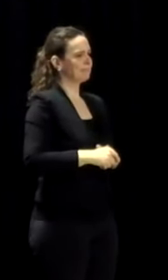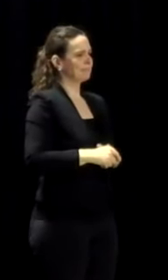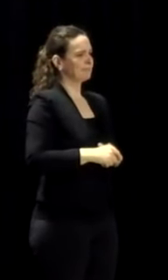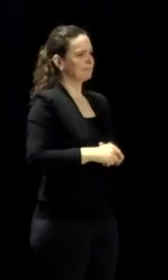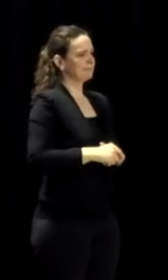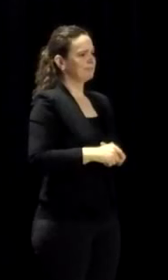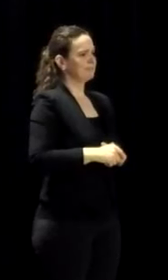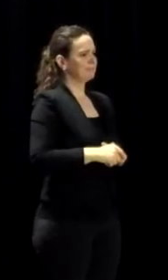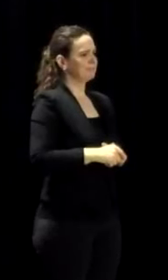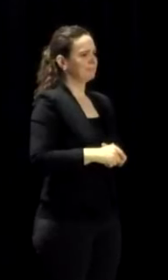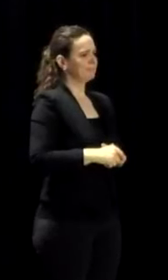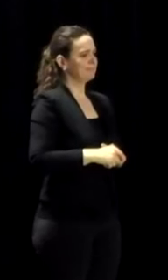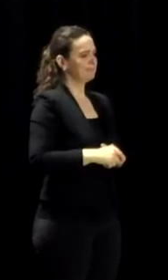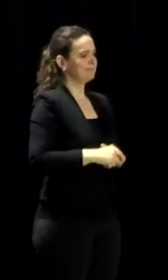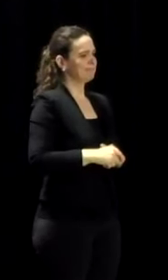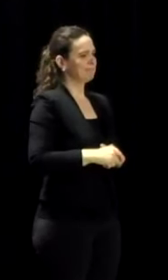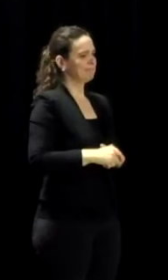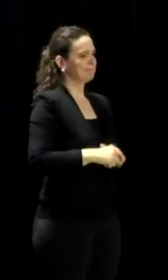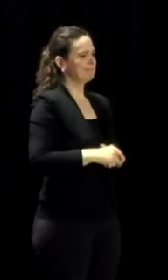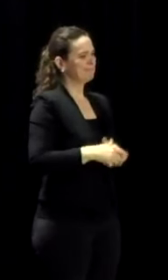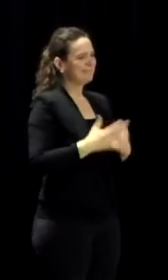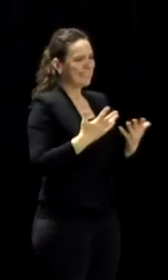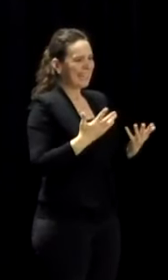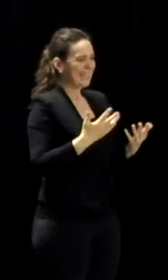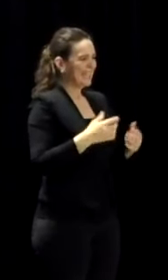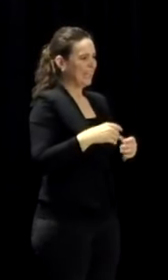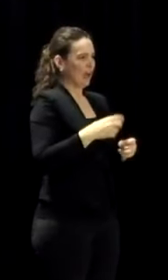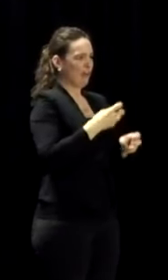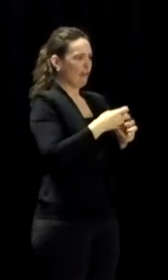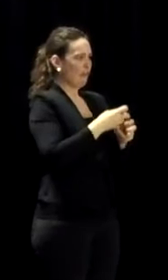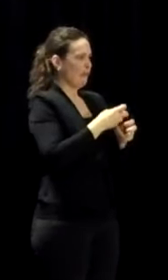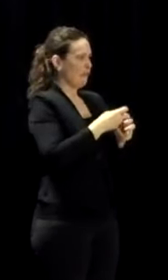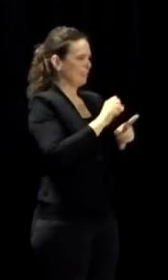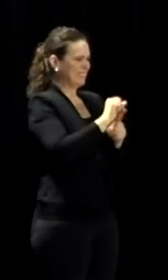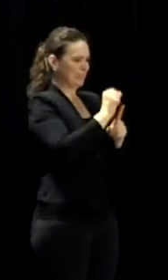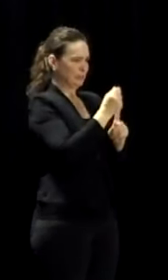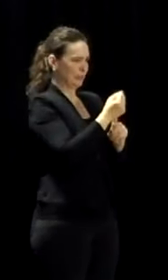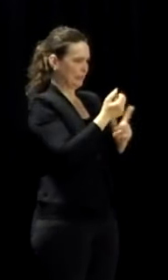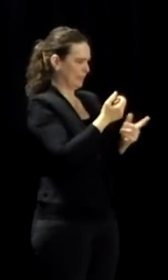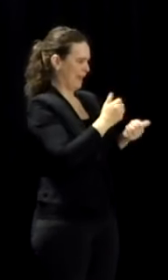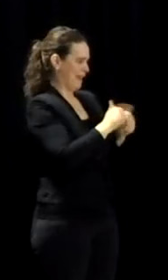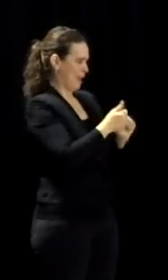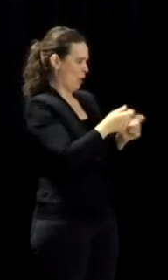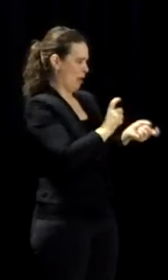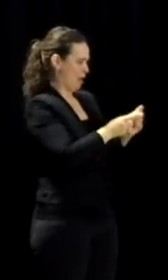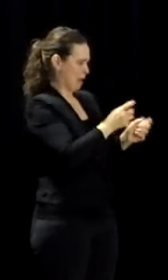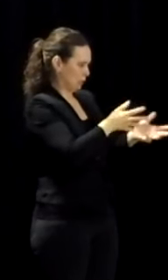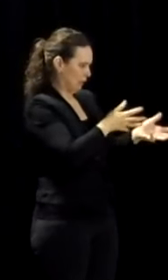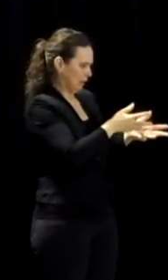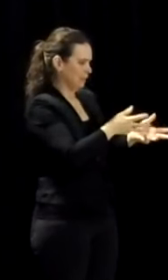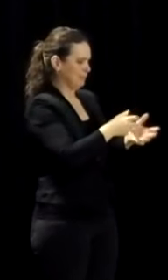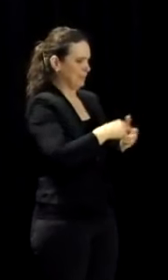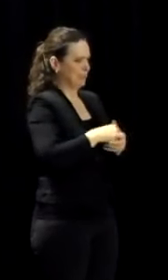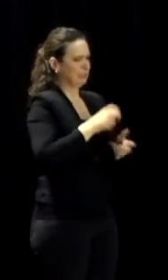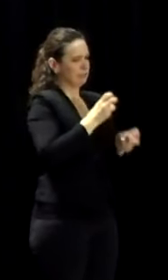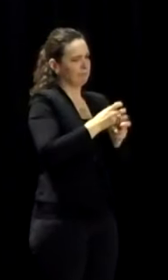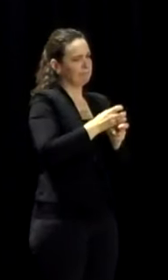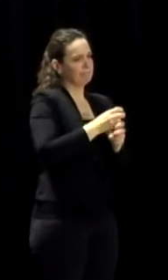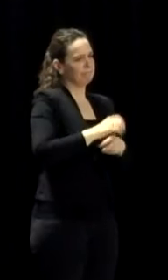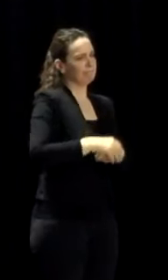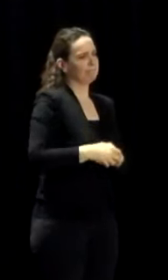the answers and to believe believe the facts. But I'm sure the hospital is following all the